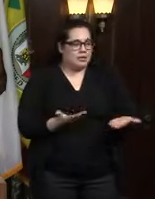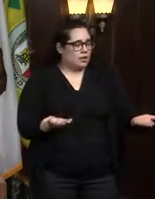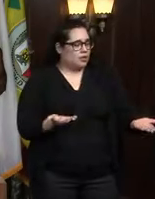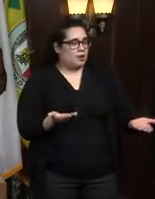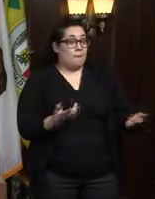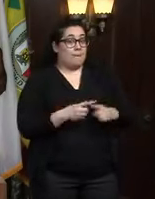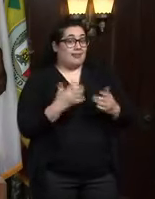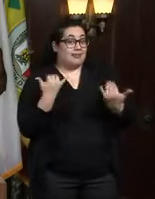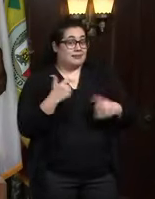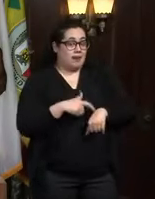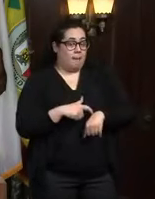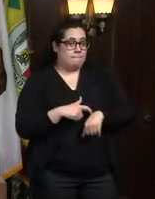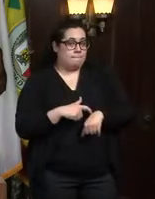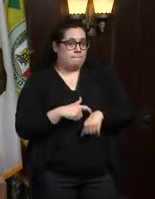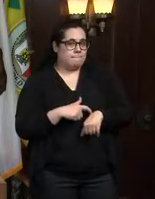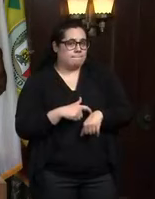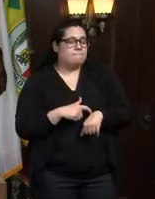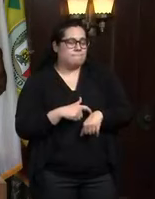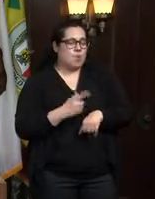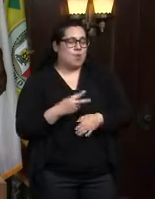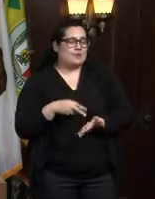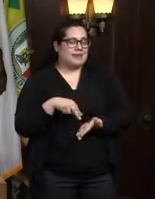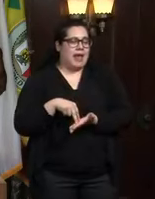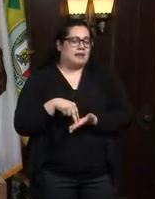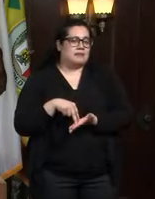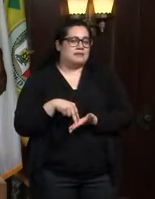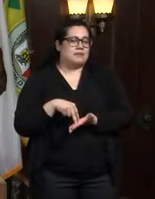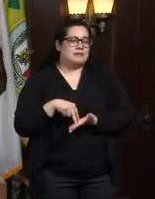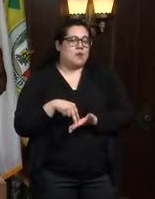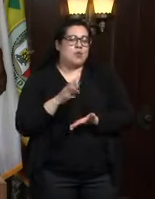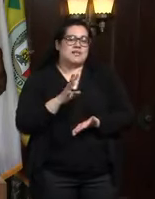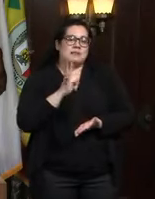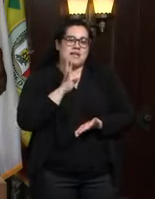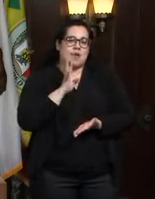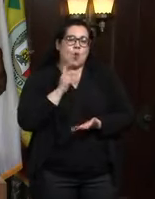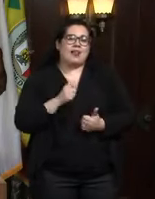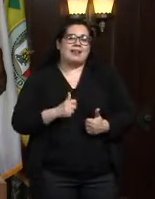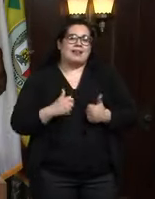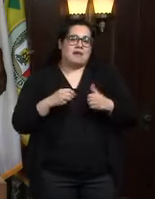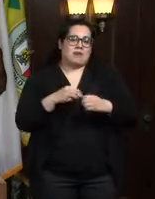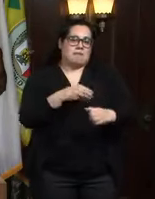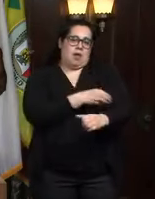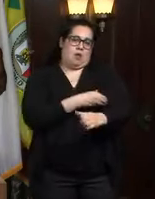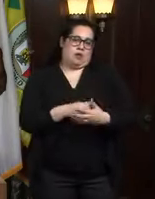But this time, we're going to stand, we're going to speak, and we're going to live in